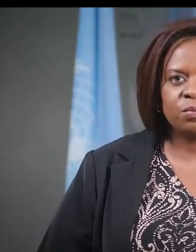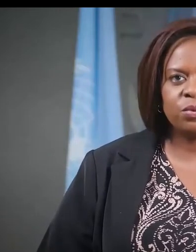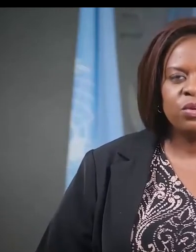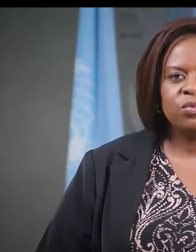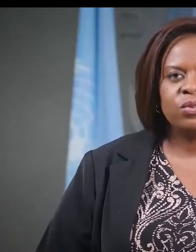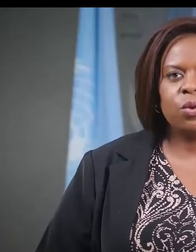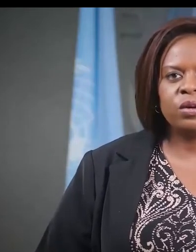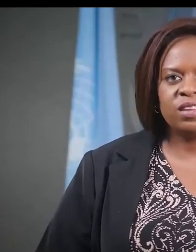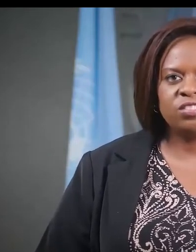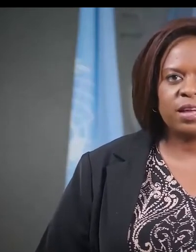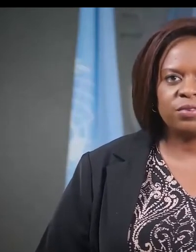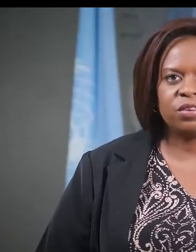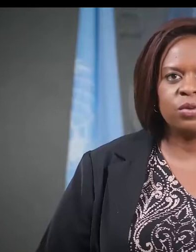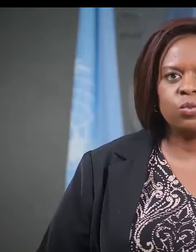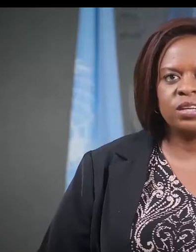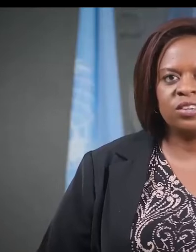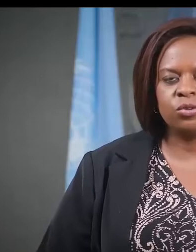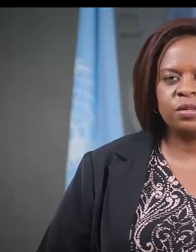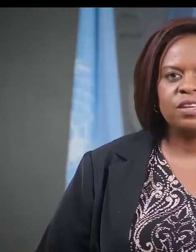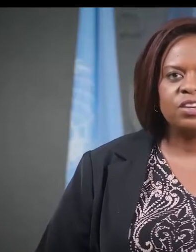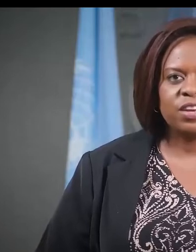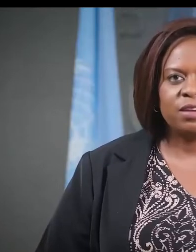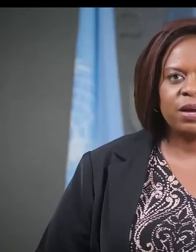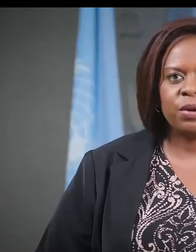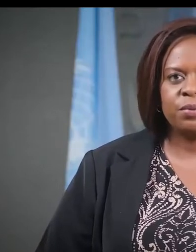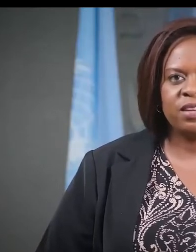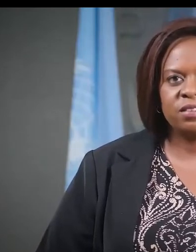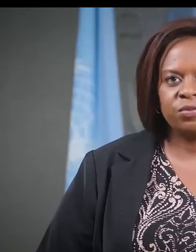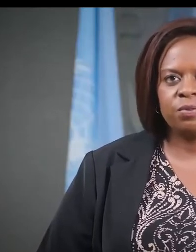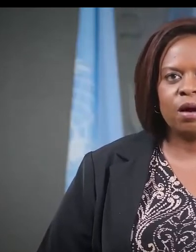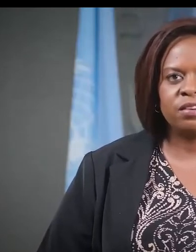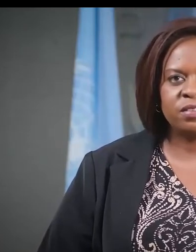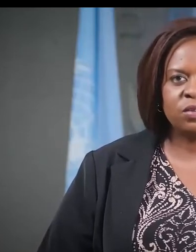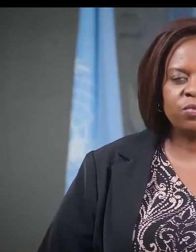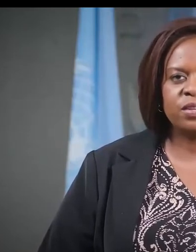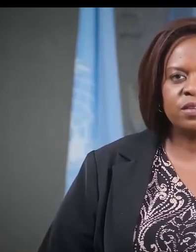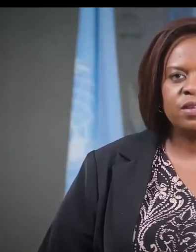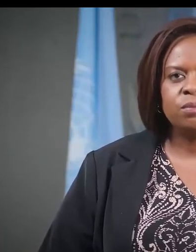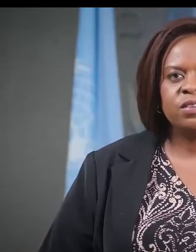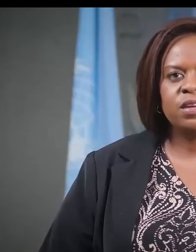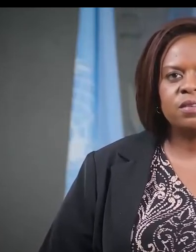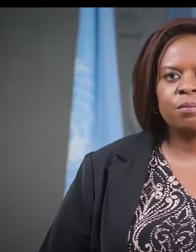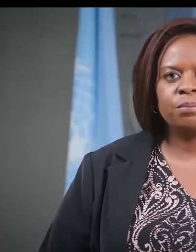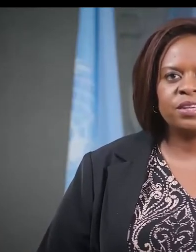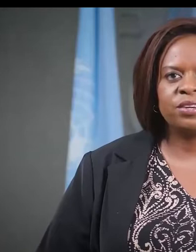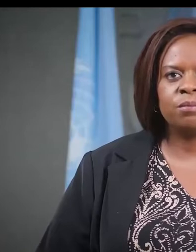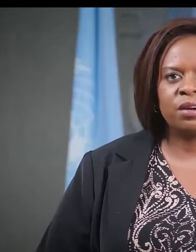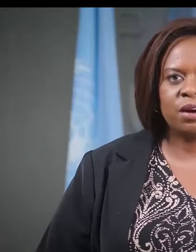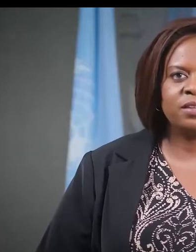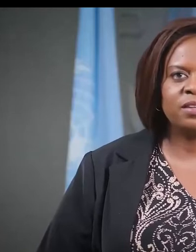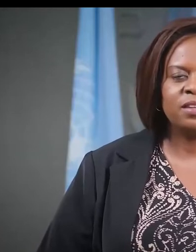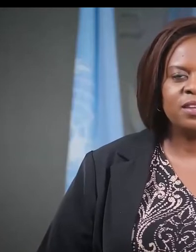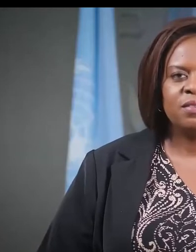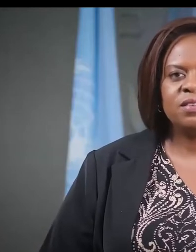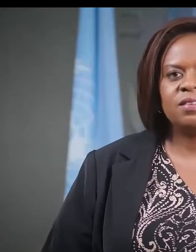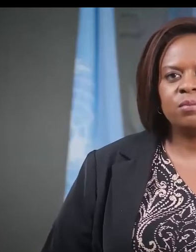made possible through the organizational efforts of the working group chaired by the representative from the RC's office, Mr. Azam Bakir